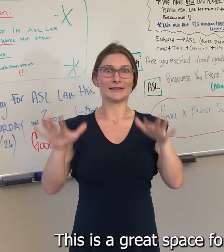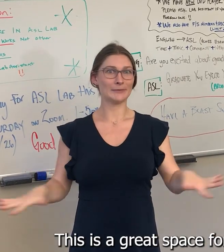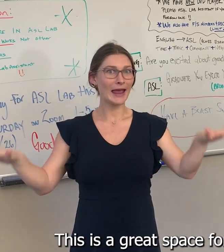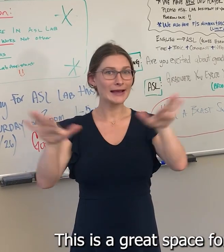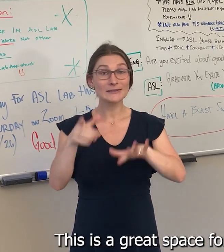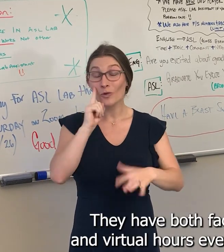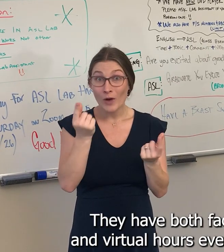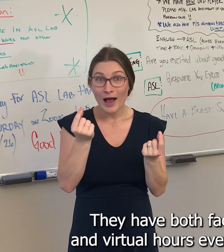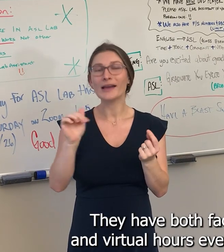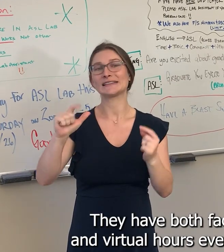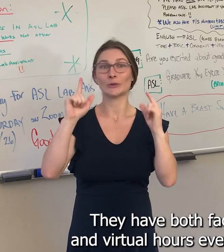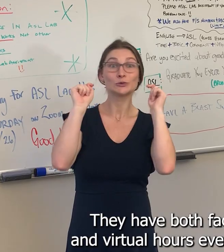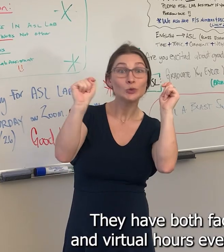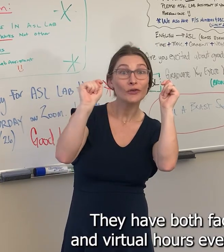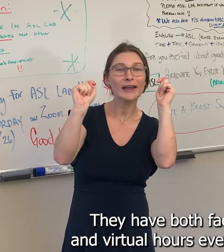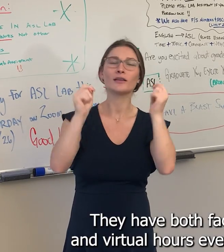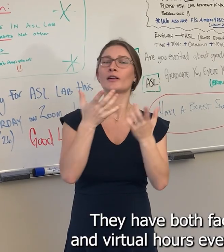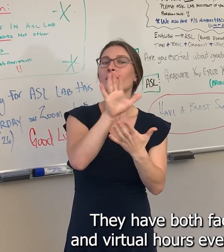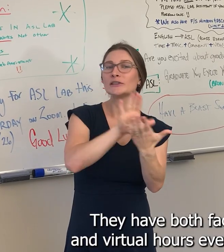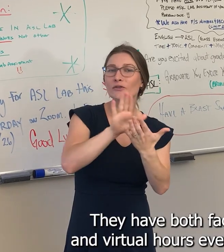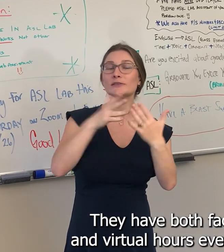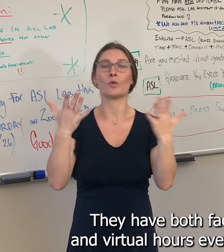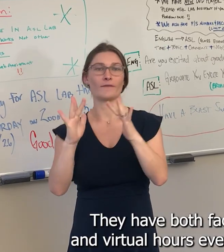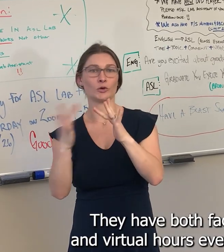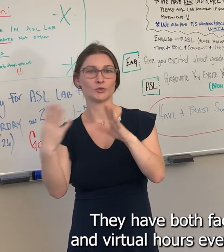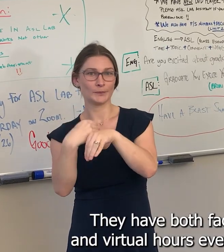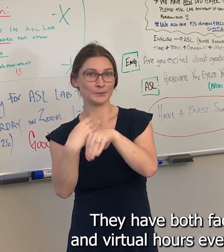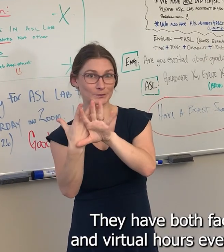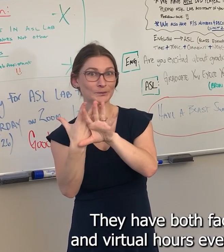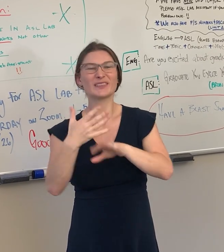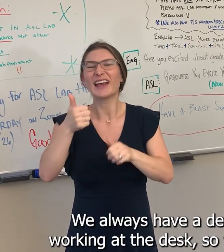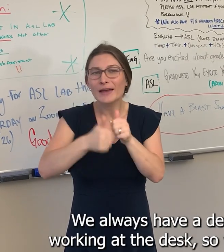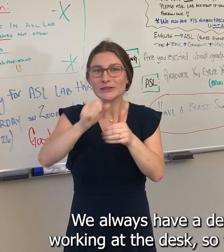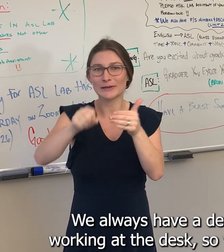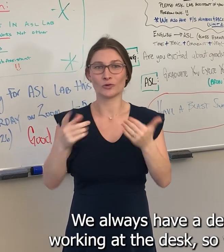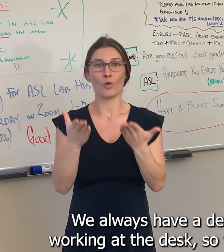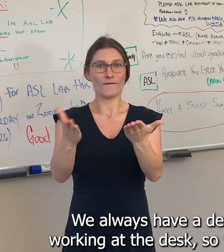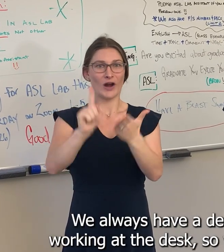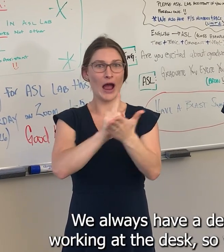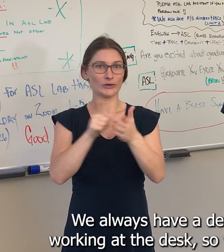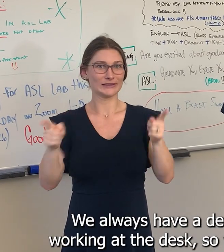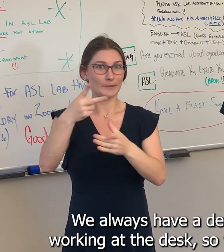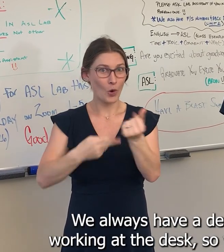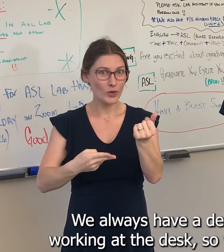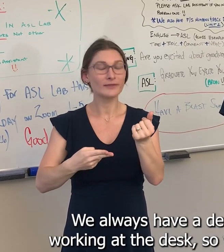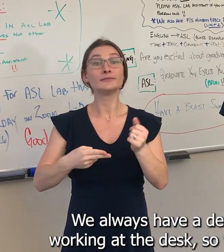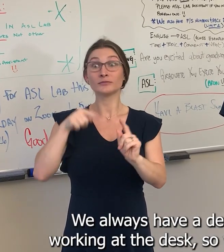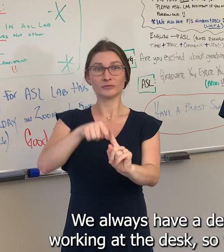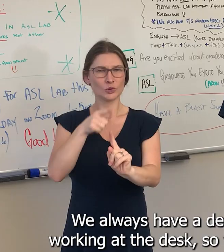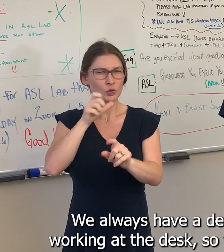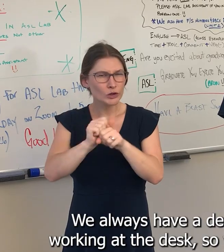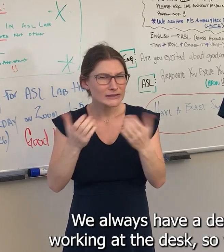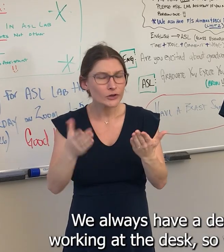for ASL tutoring. They have both face-to-face and virtual hours every semester. We always have a deaf individual working